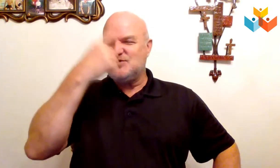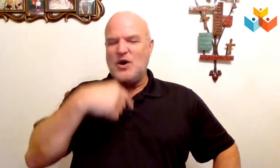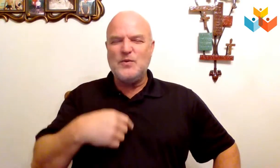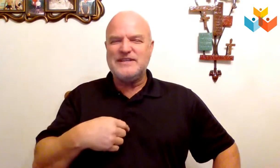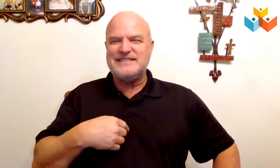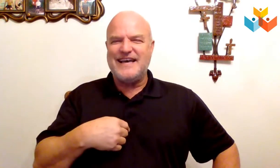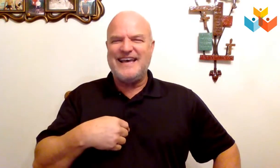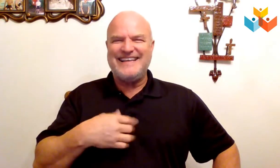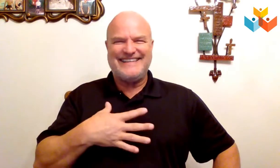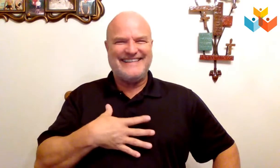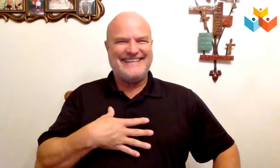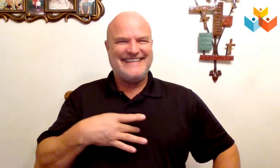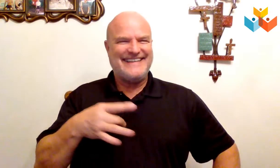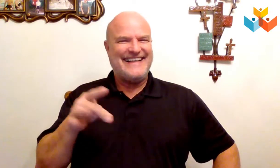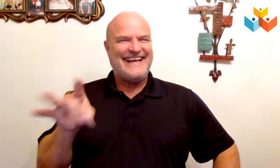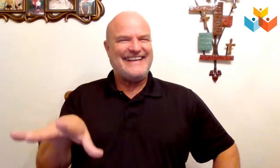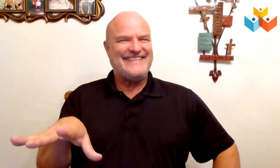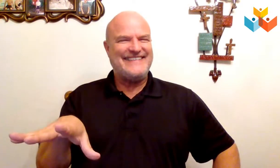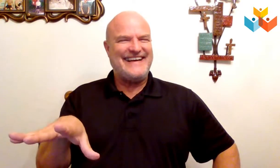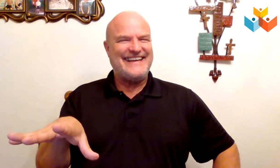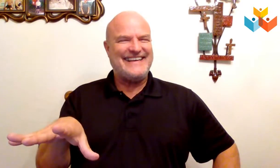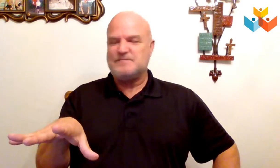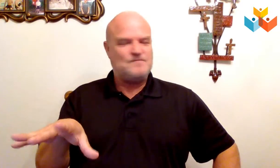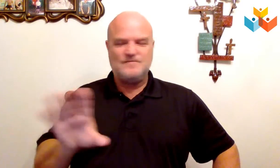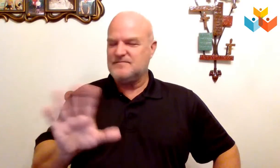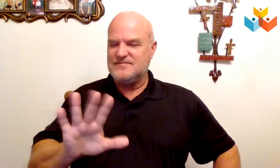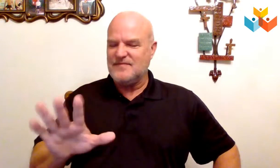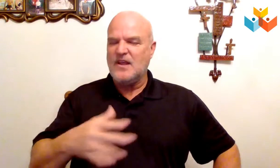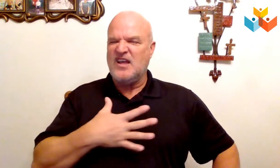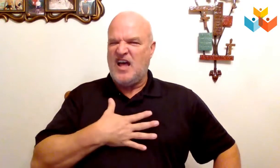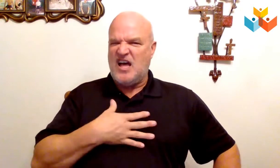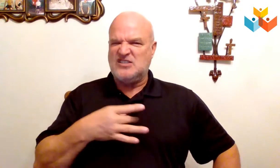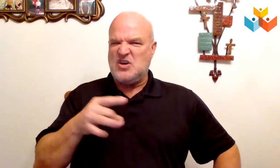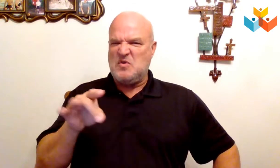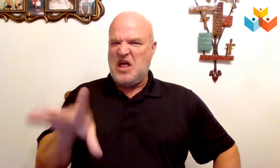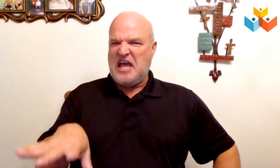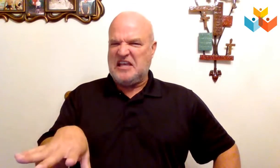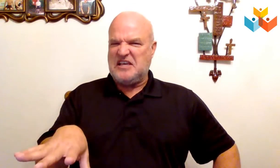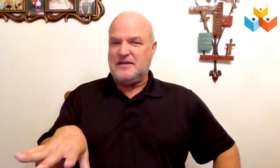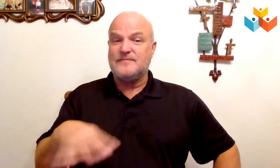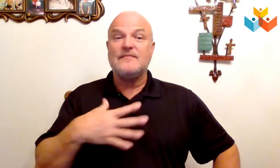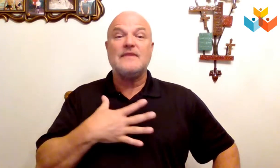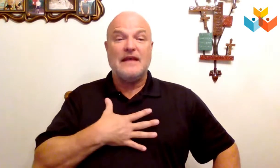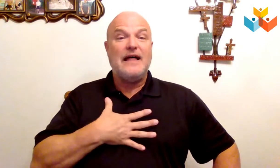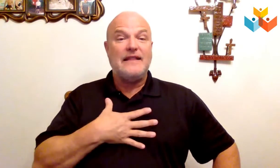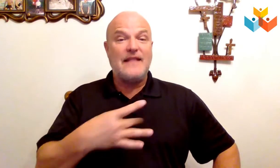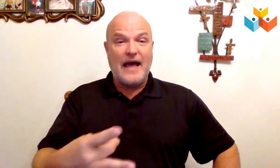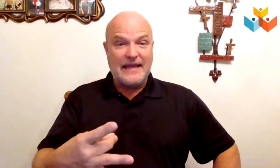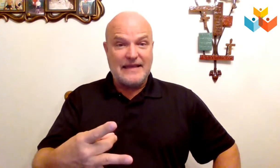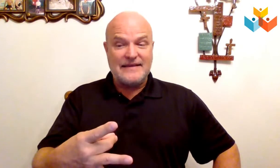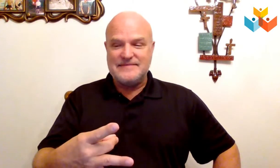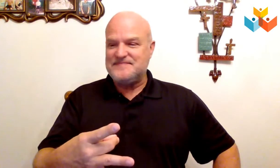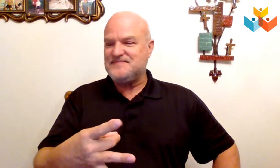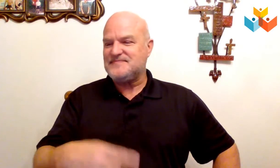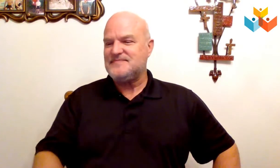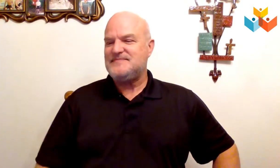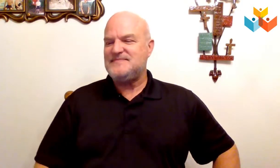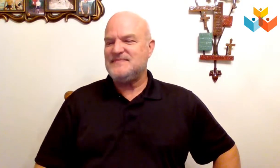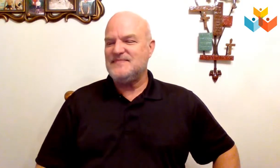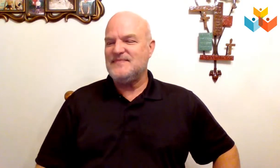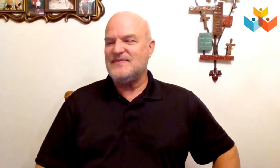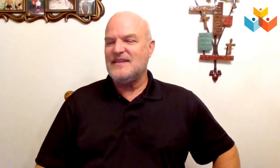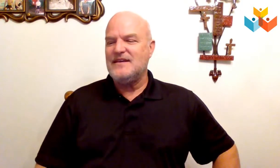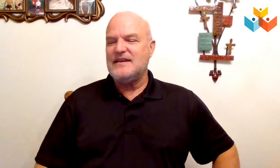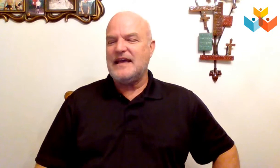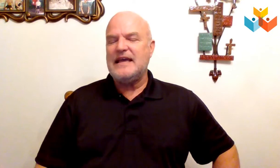I don't like. You don't want to say, I don't like. Don't like.